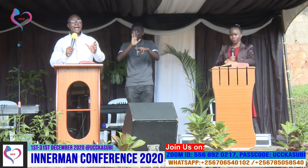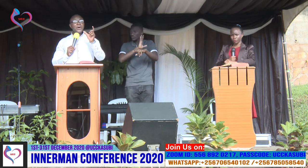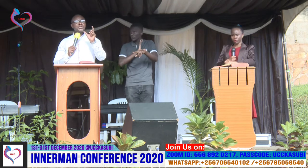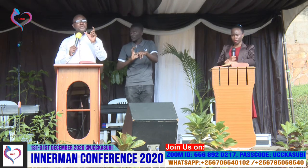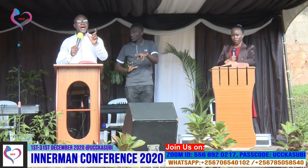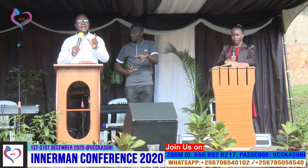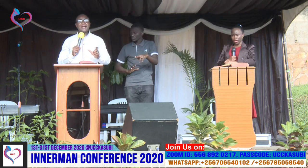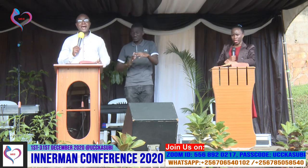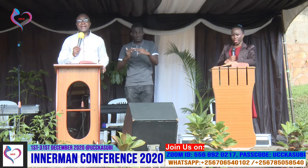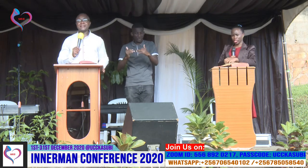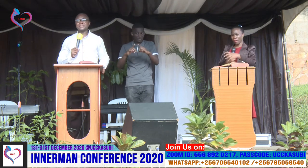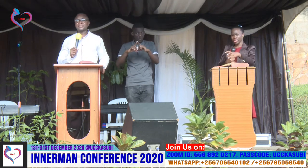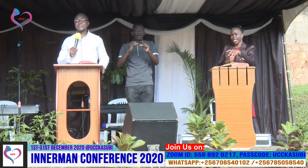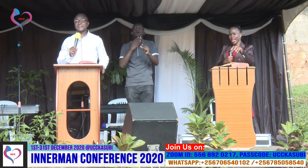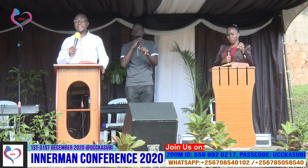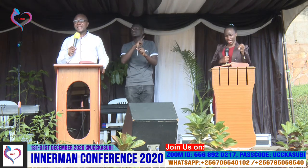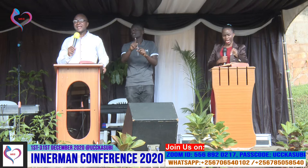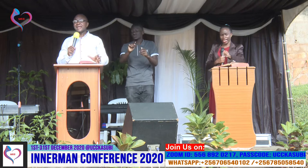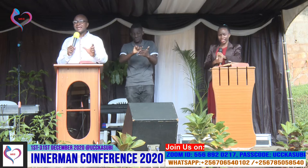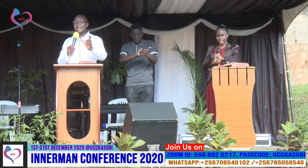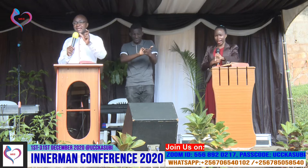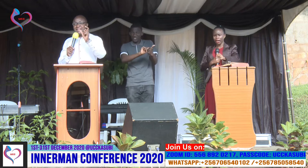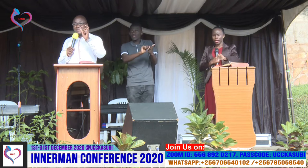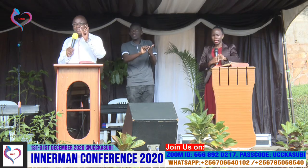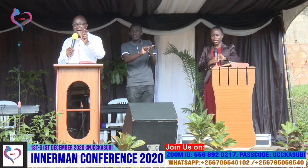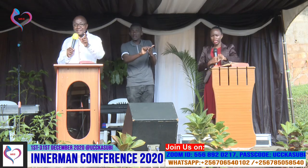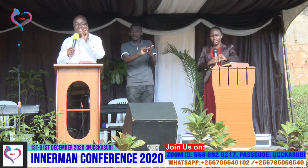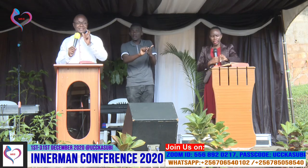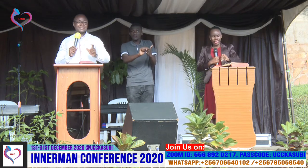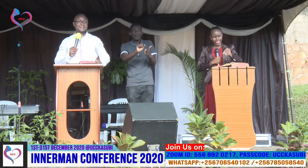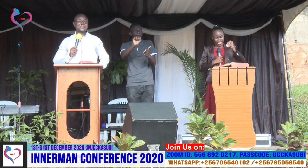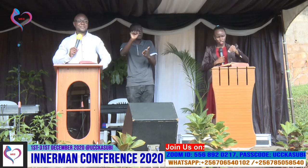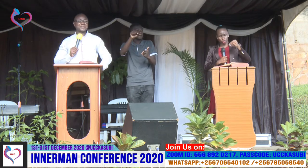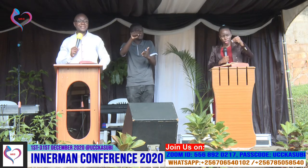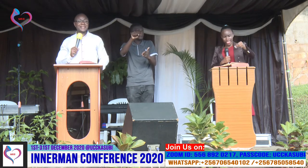The word I want you to underline is must.